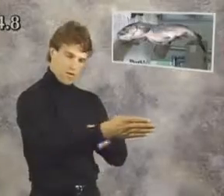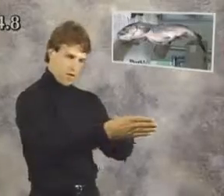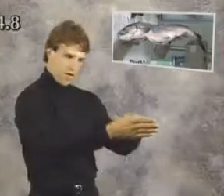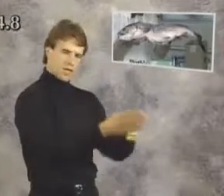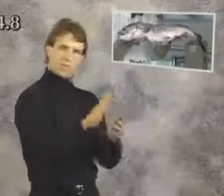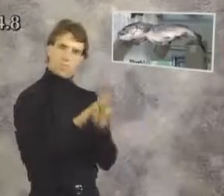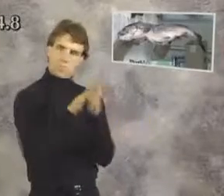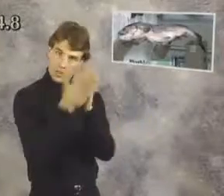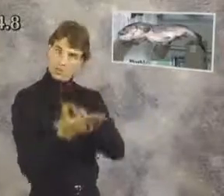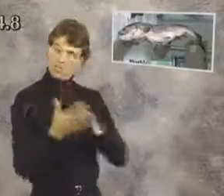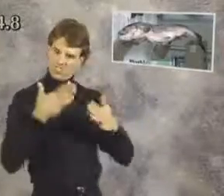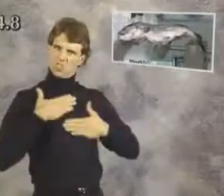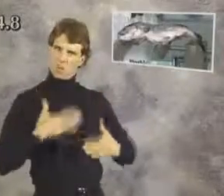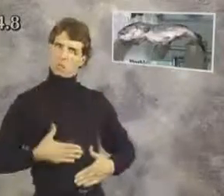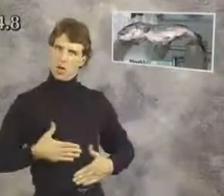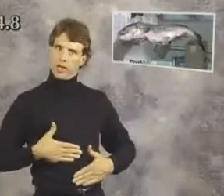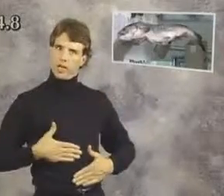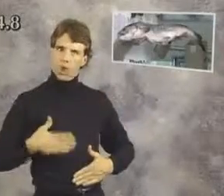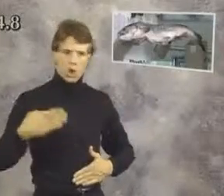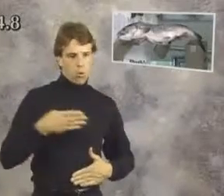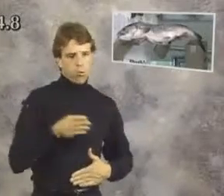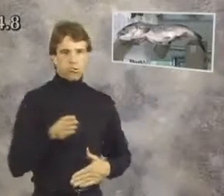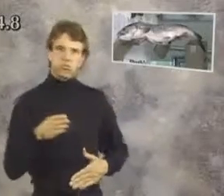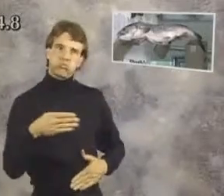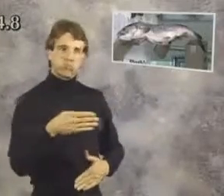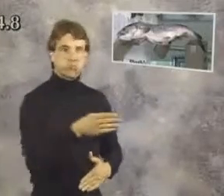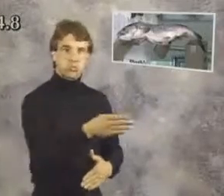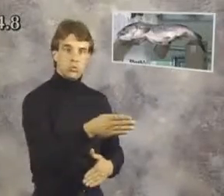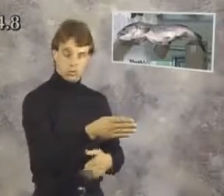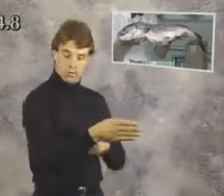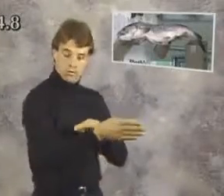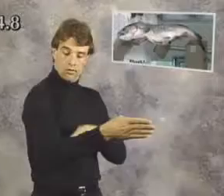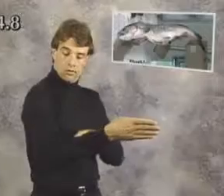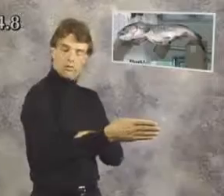My right arm becomes a fish swimming.